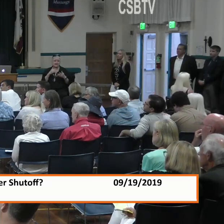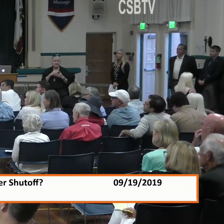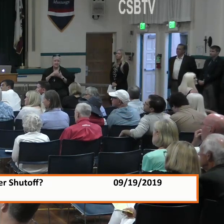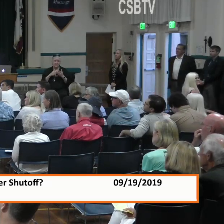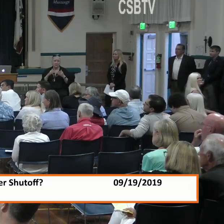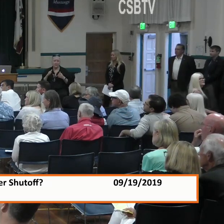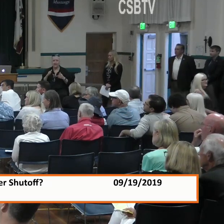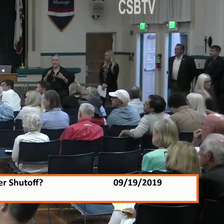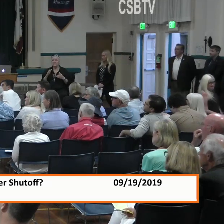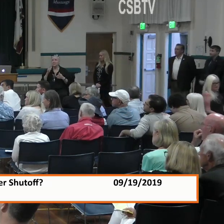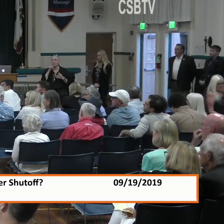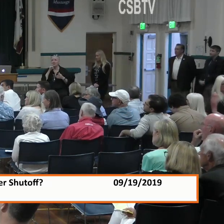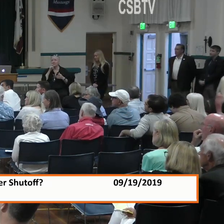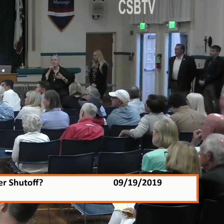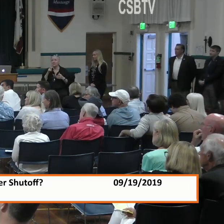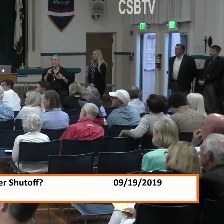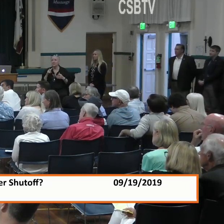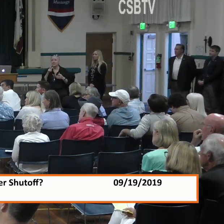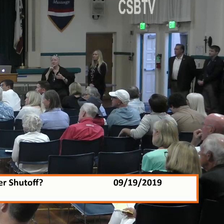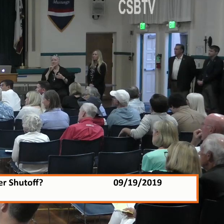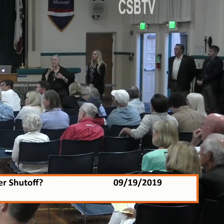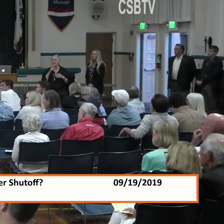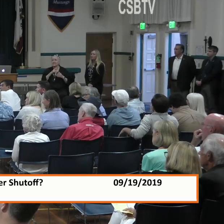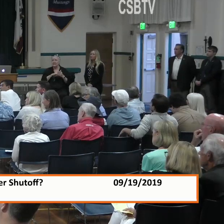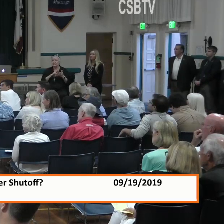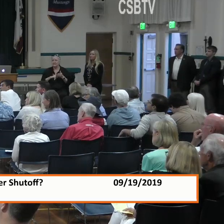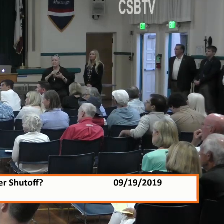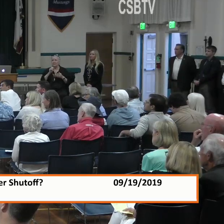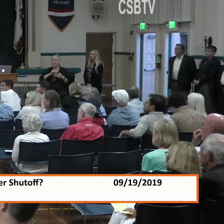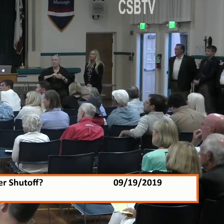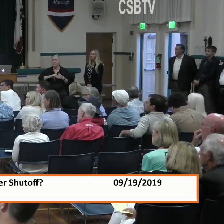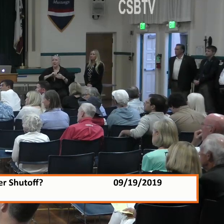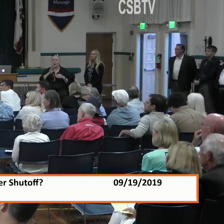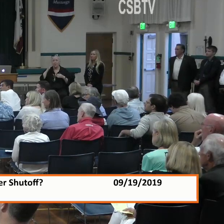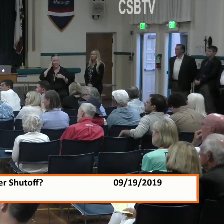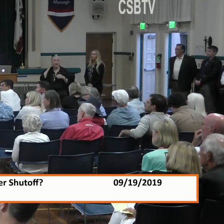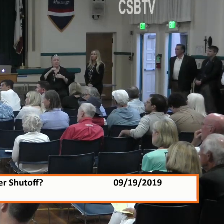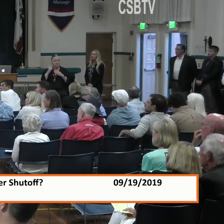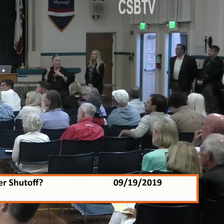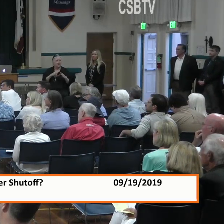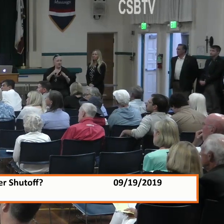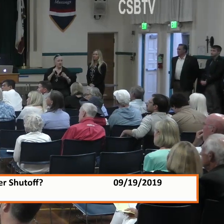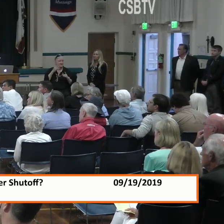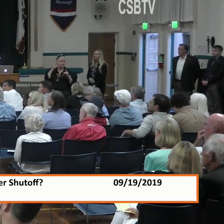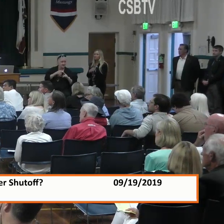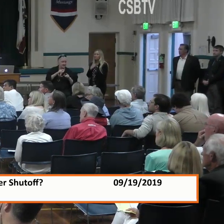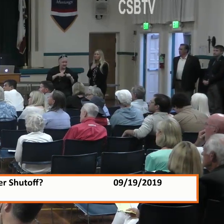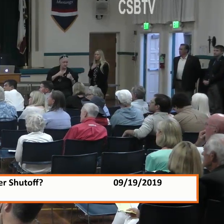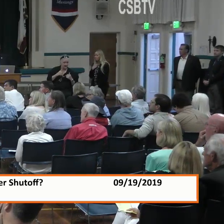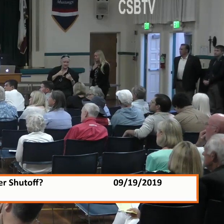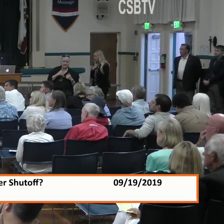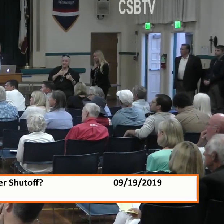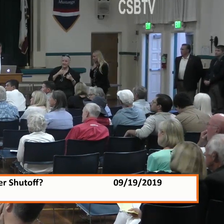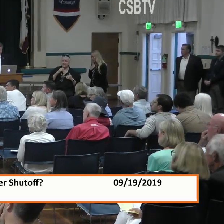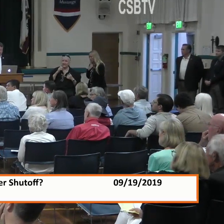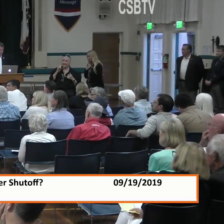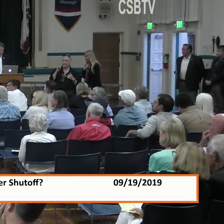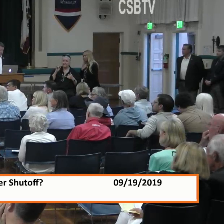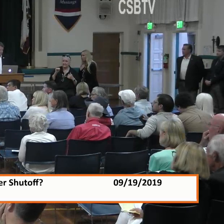that whoever signs up for Aware and Prepare at a specific address that Edison